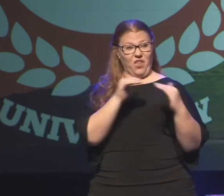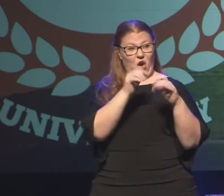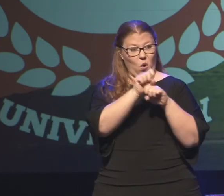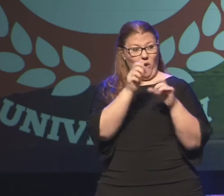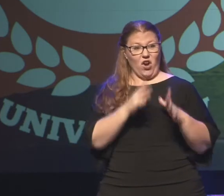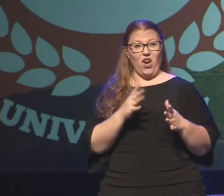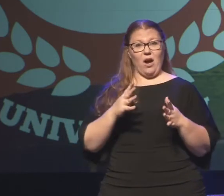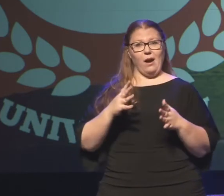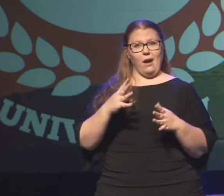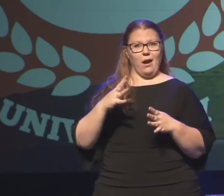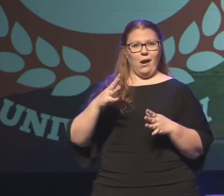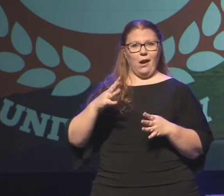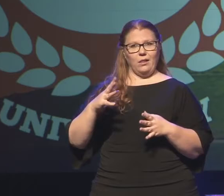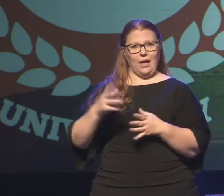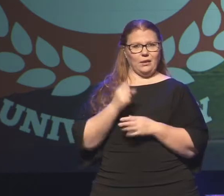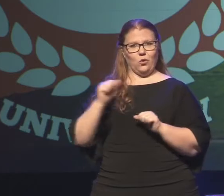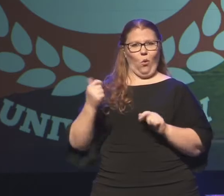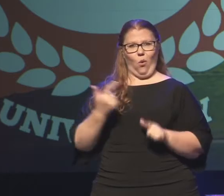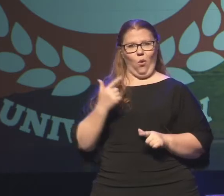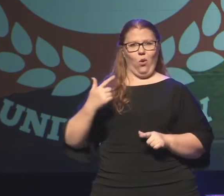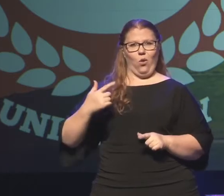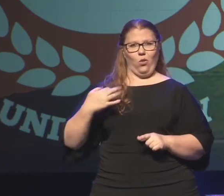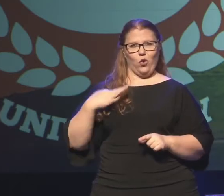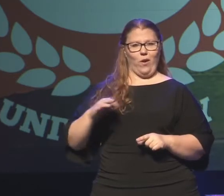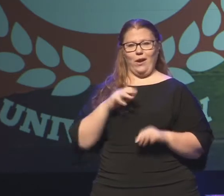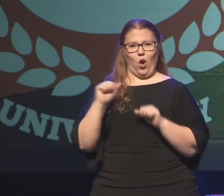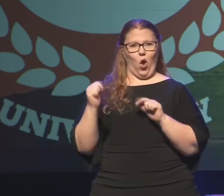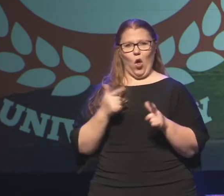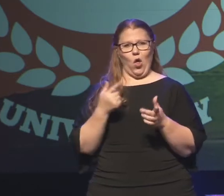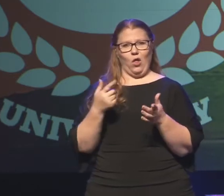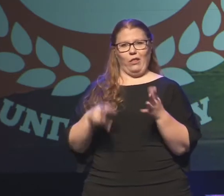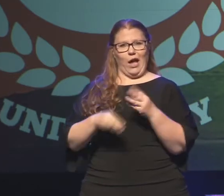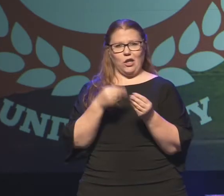all the credit and all the commission check.